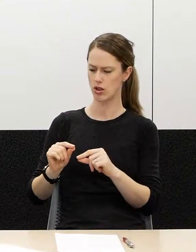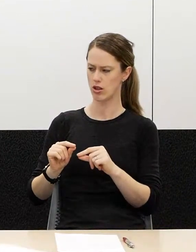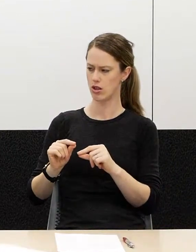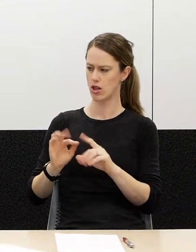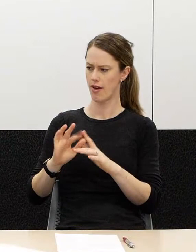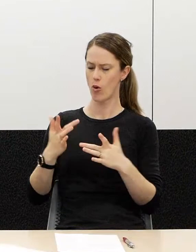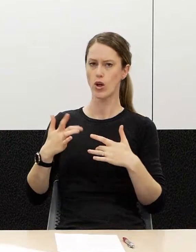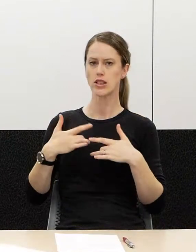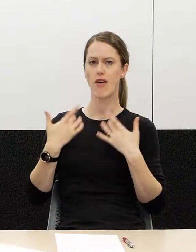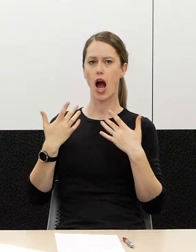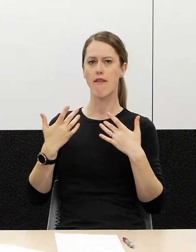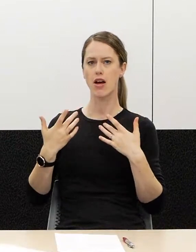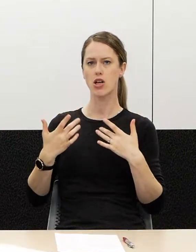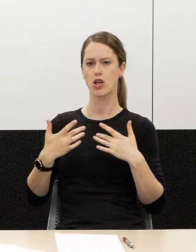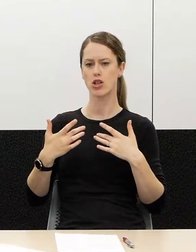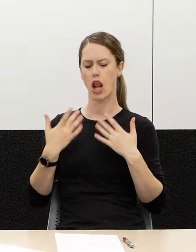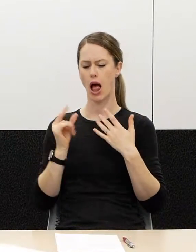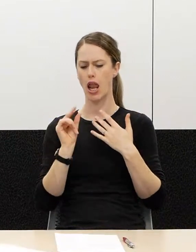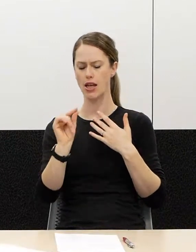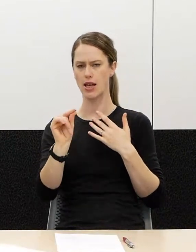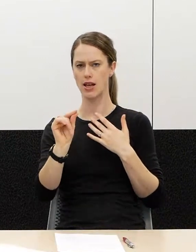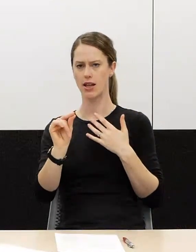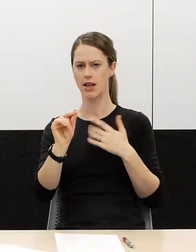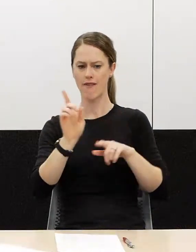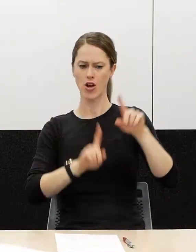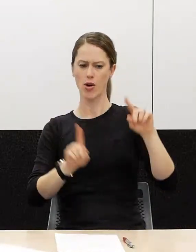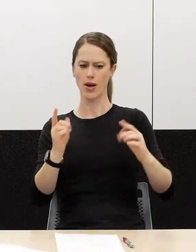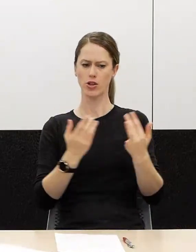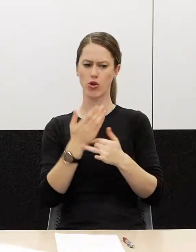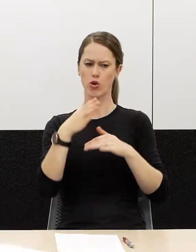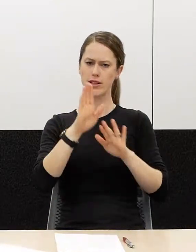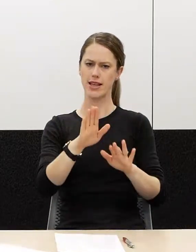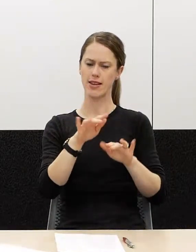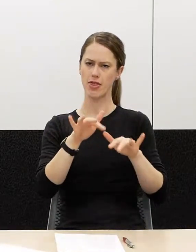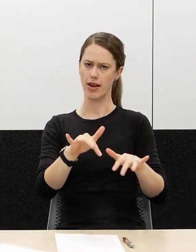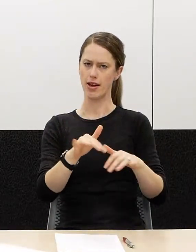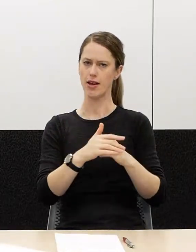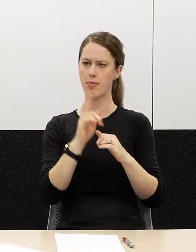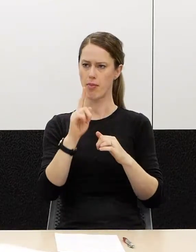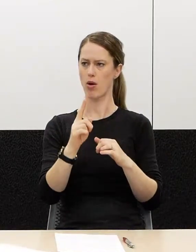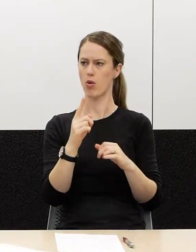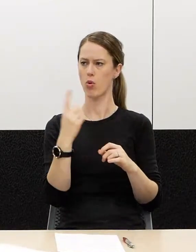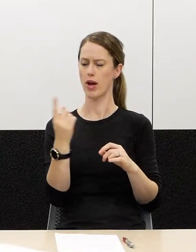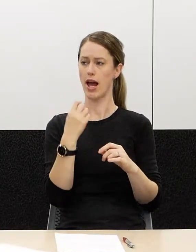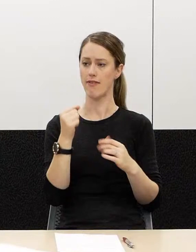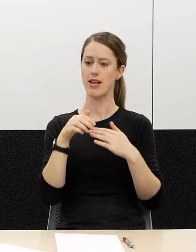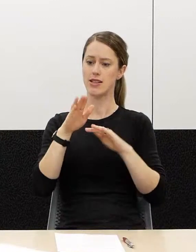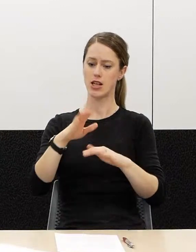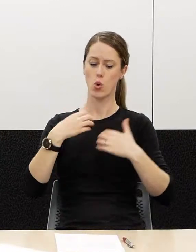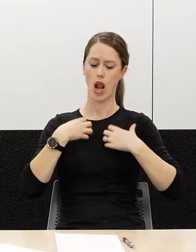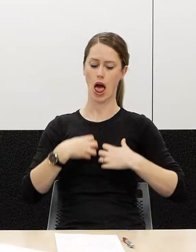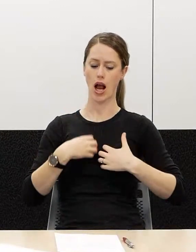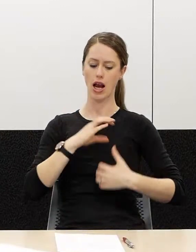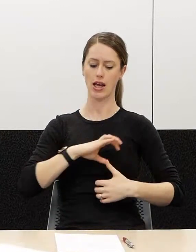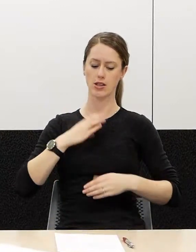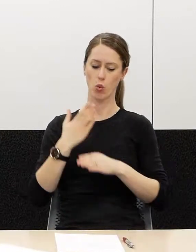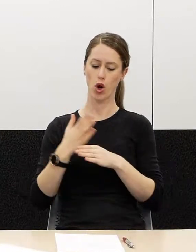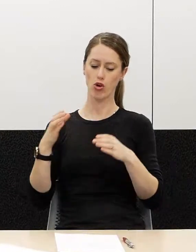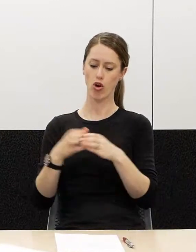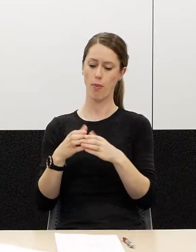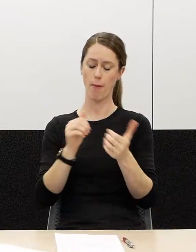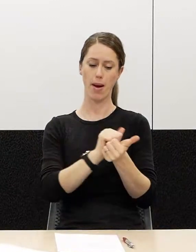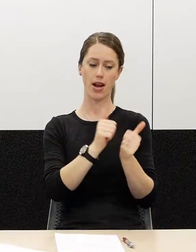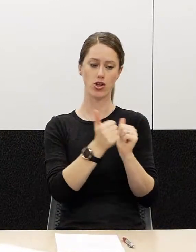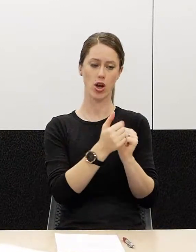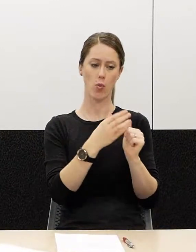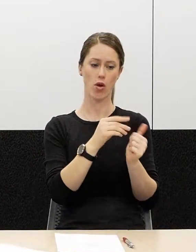terms of survivorship? And there's a bit of variability around the country about that, but we've got our National Lung Cancer Working Group in partnership with